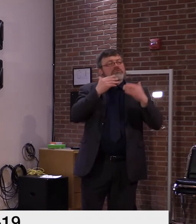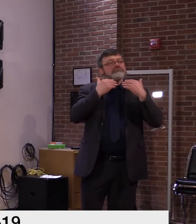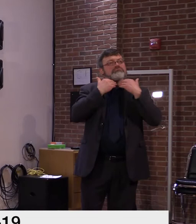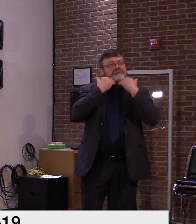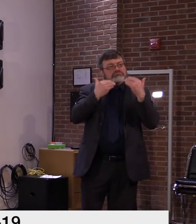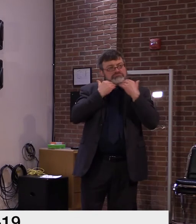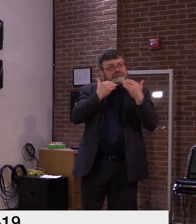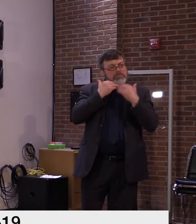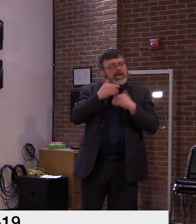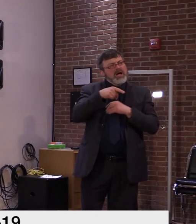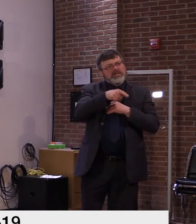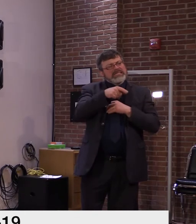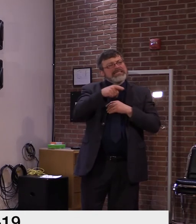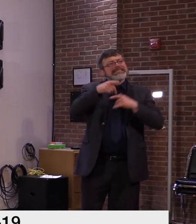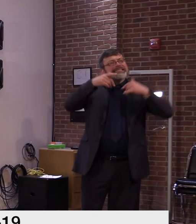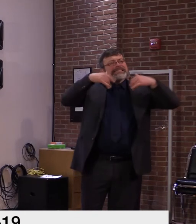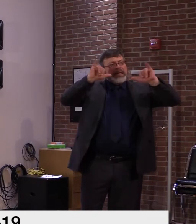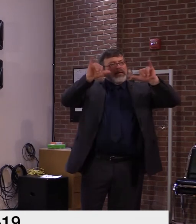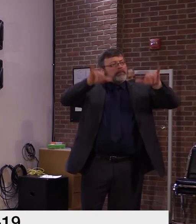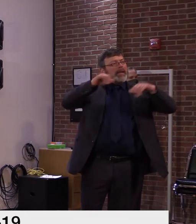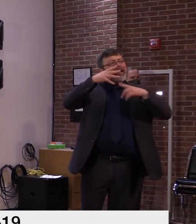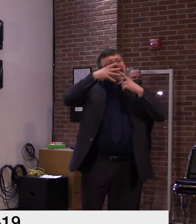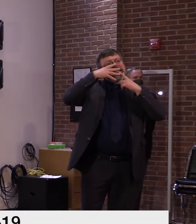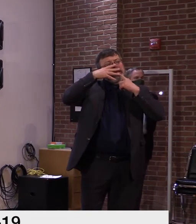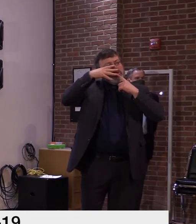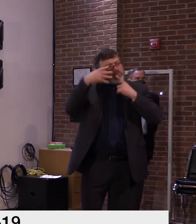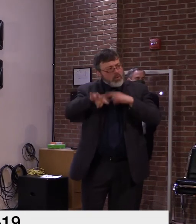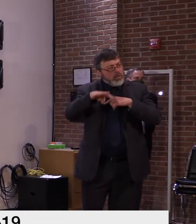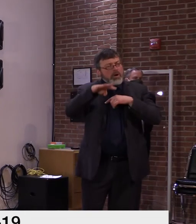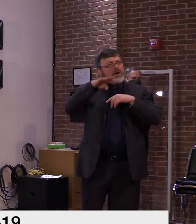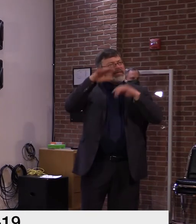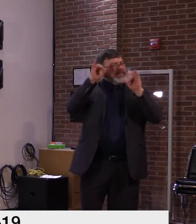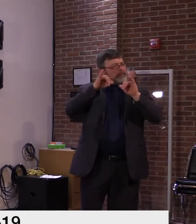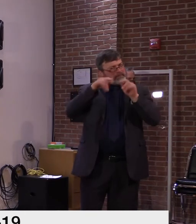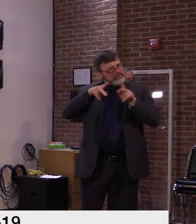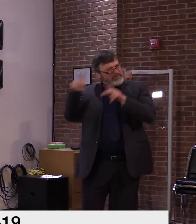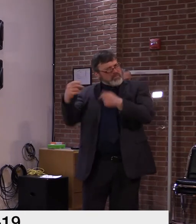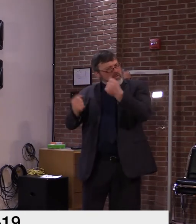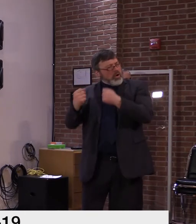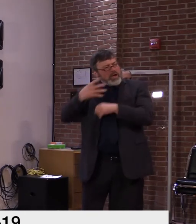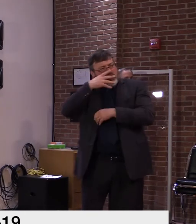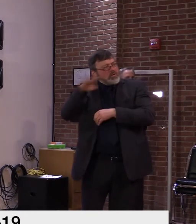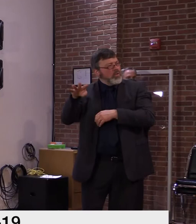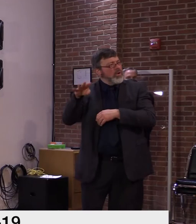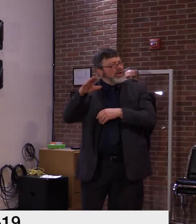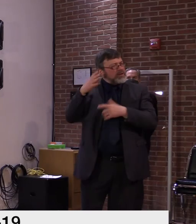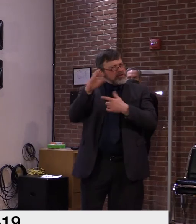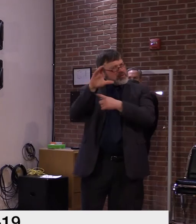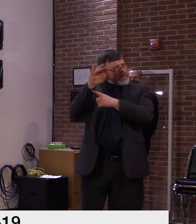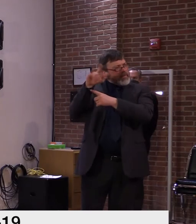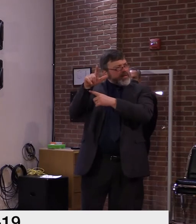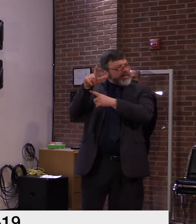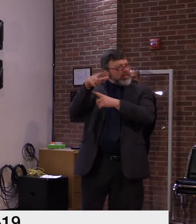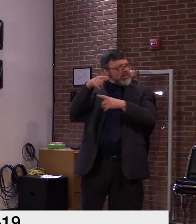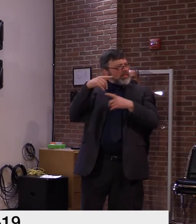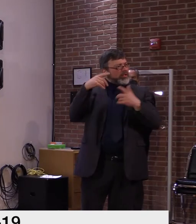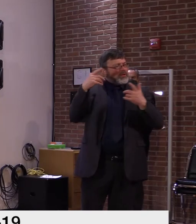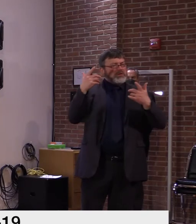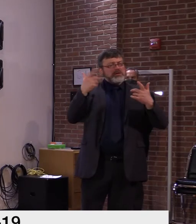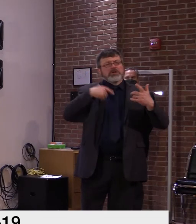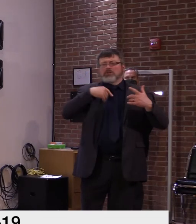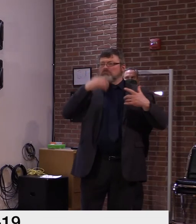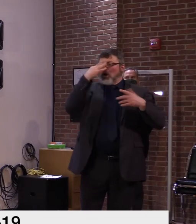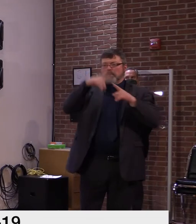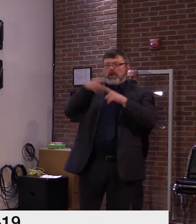go about your daily life even after knowing that you or your family's tested positive? That would